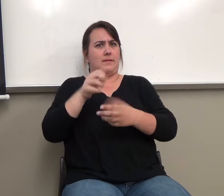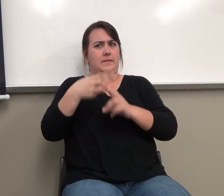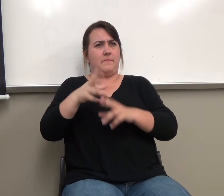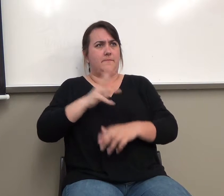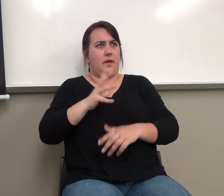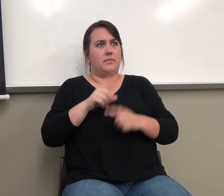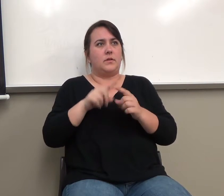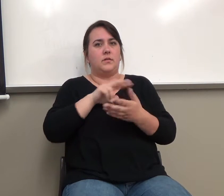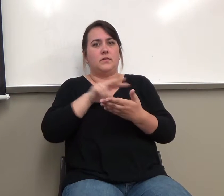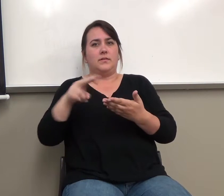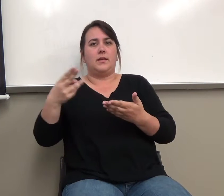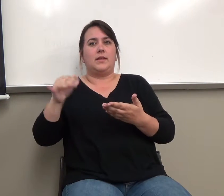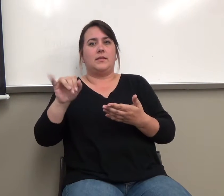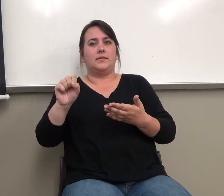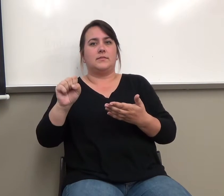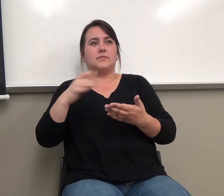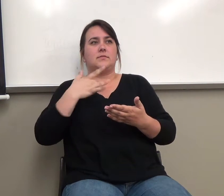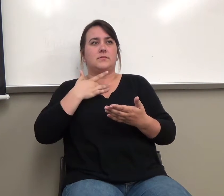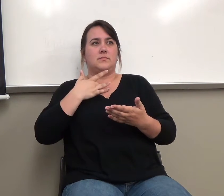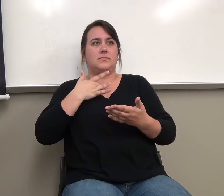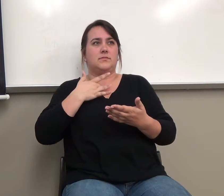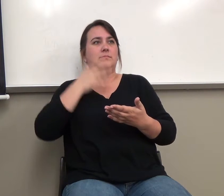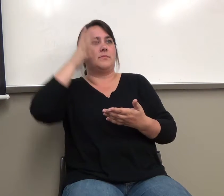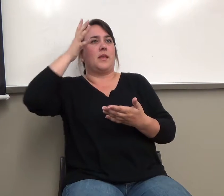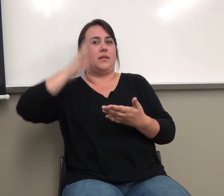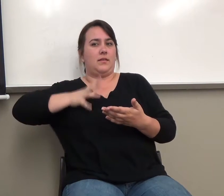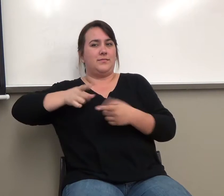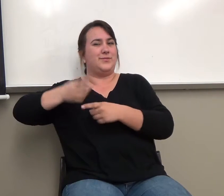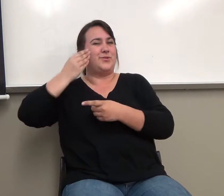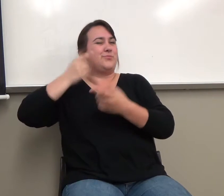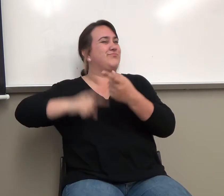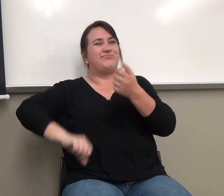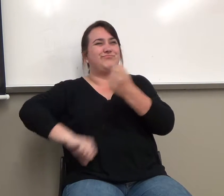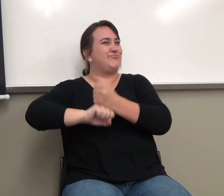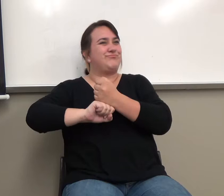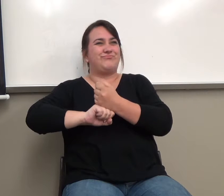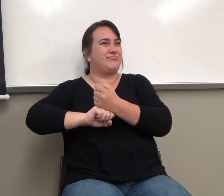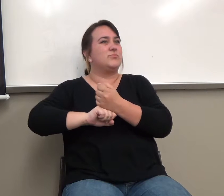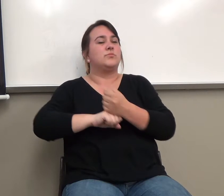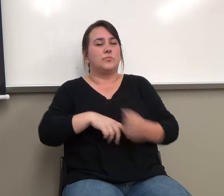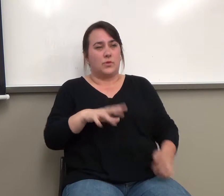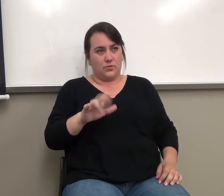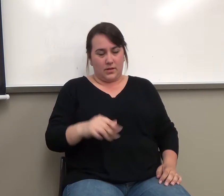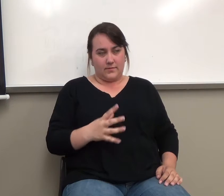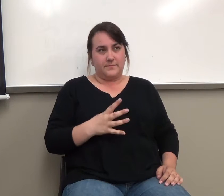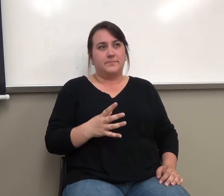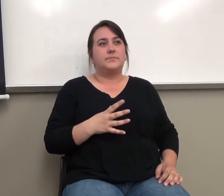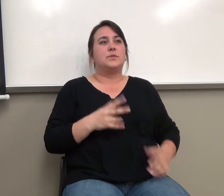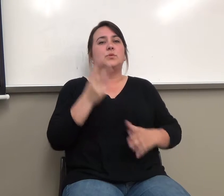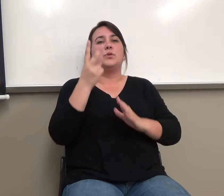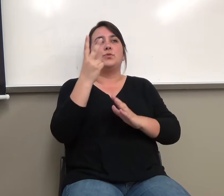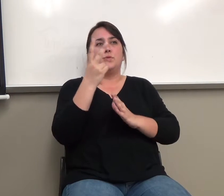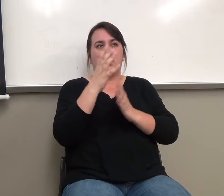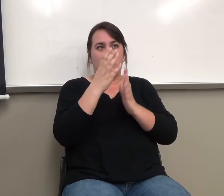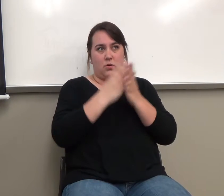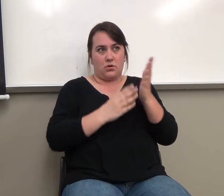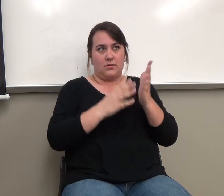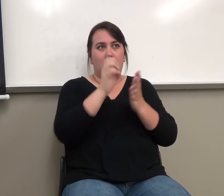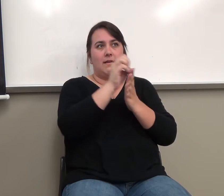have to read on into it. So that doesn't work. So this would be only a 2-part piece of stick. You've only got 3